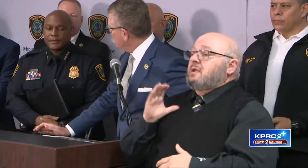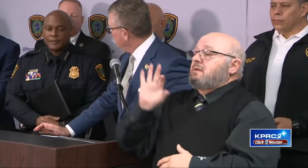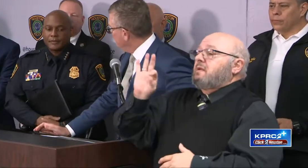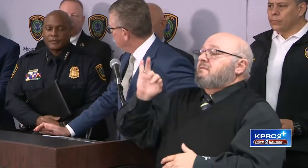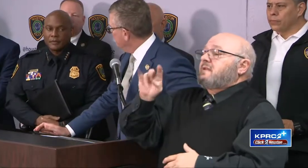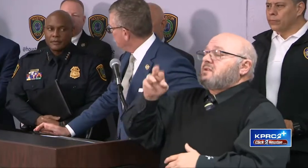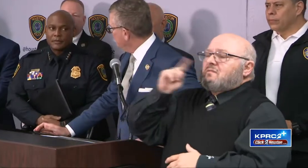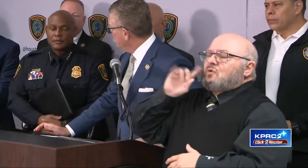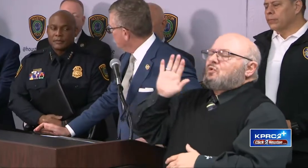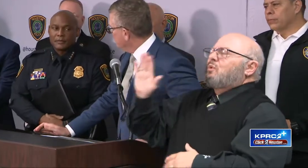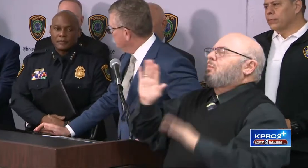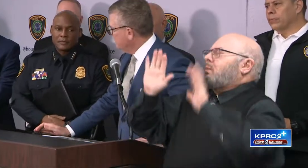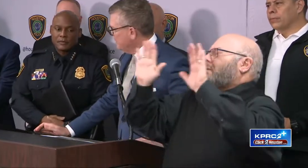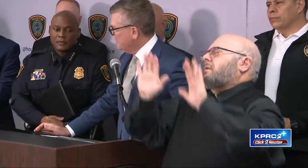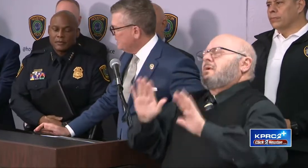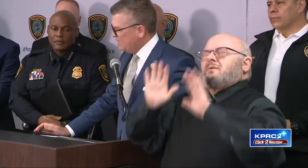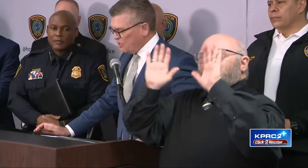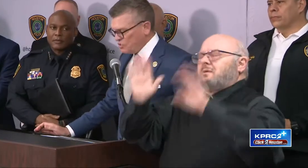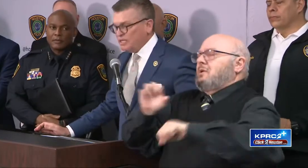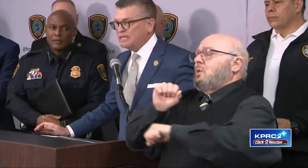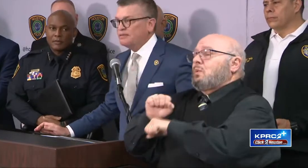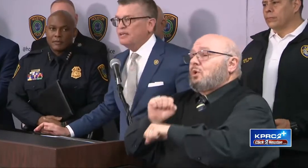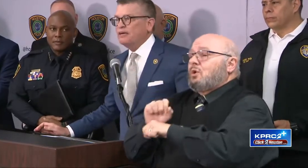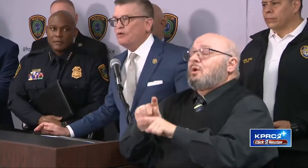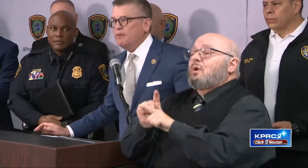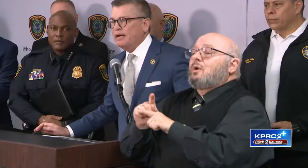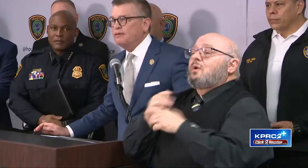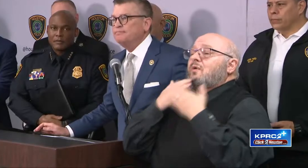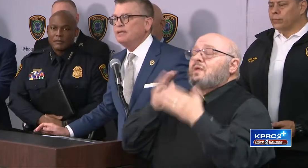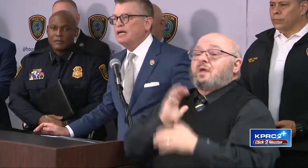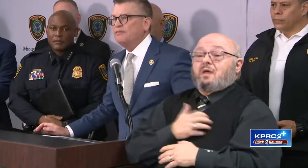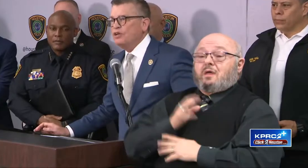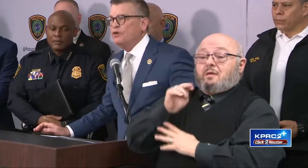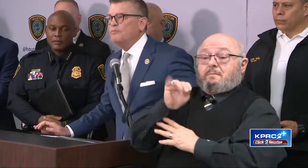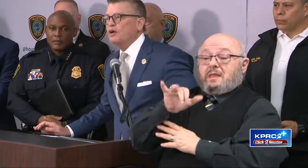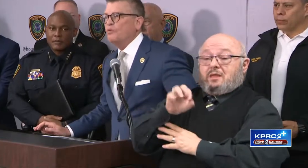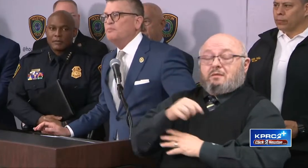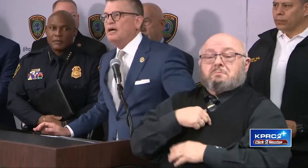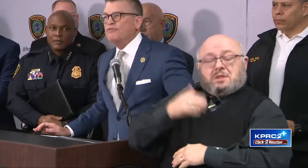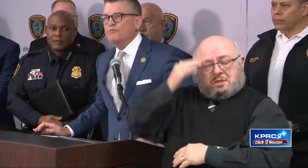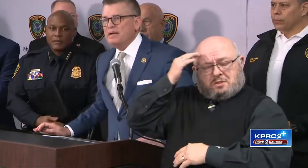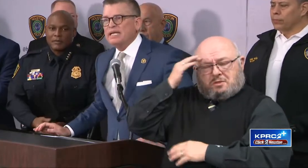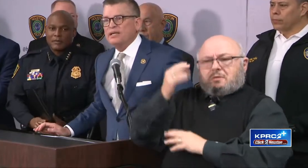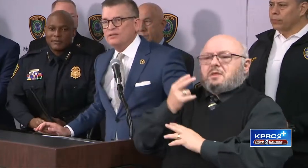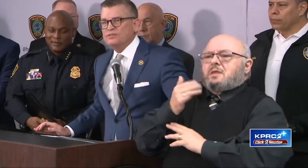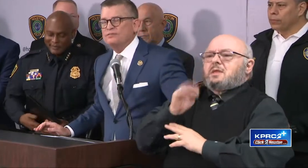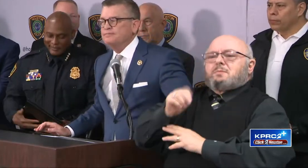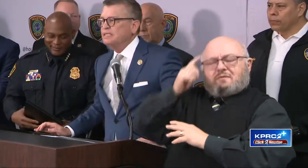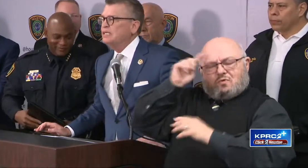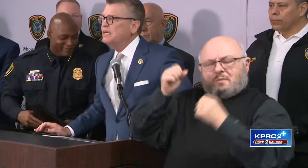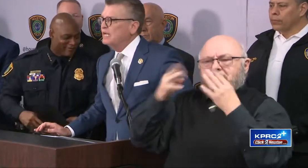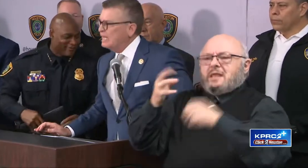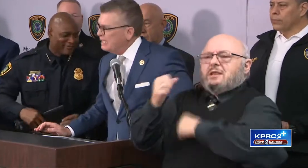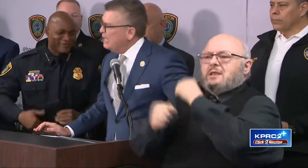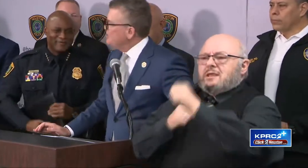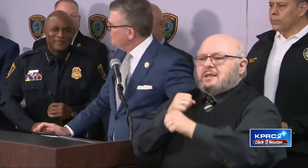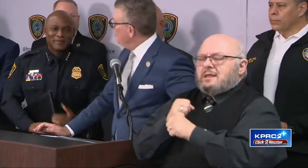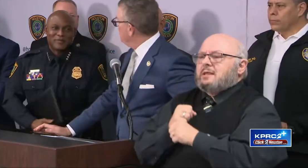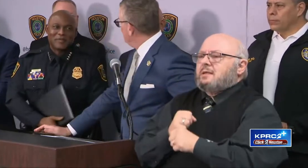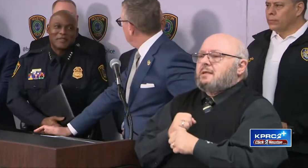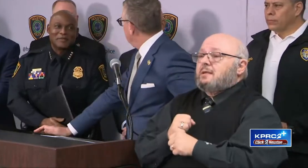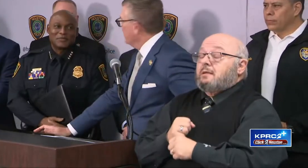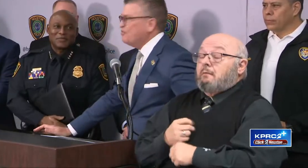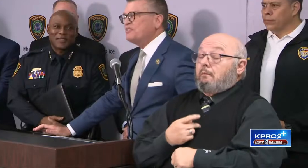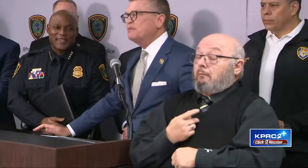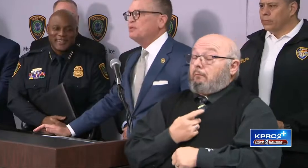your excellent, excellent work. I'd also like to thank our mayor. I have known Mayor Whitmire for many years, and he and I don't